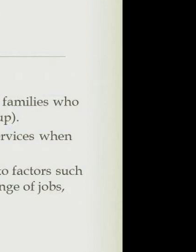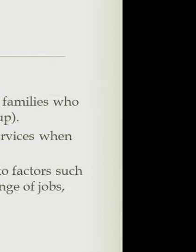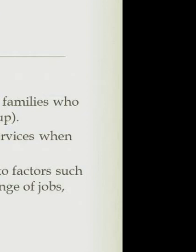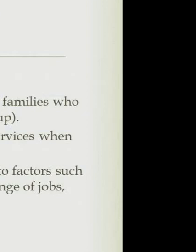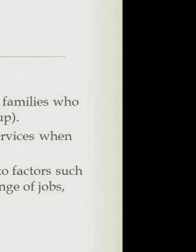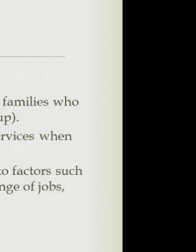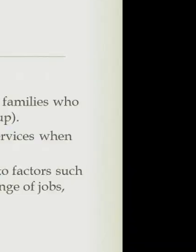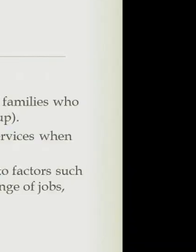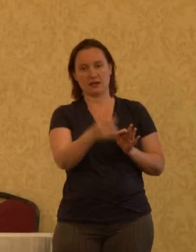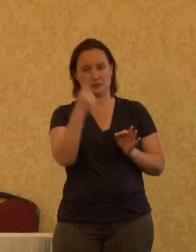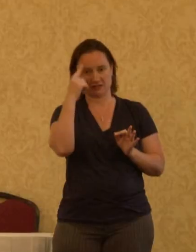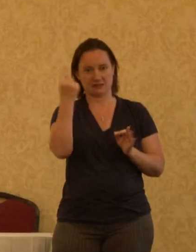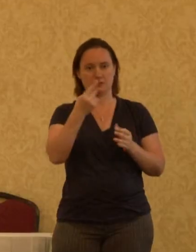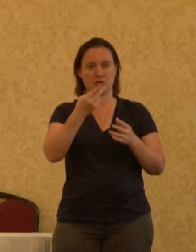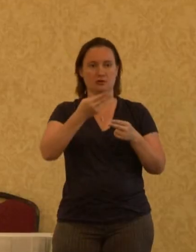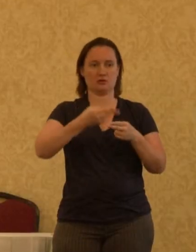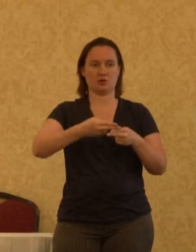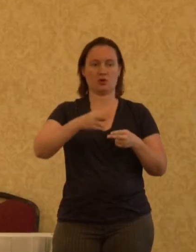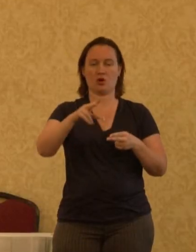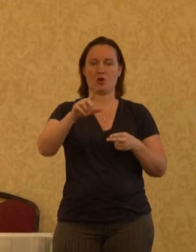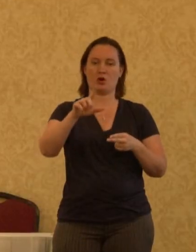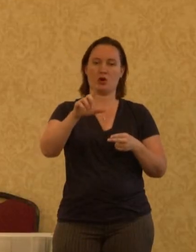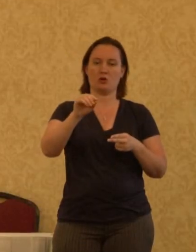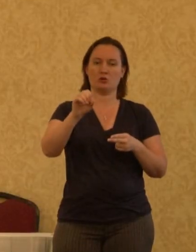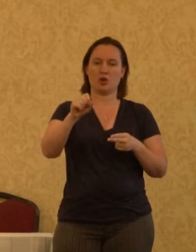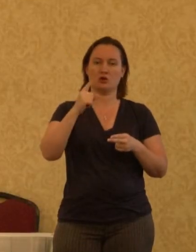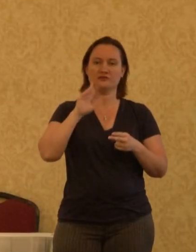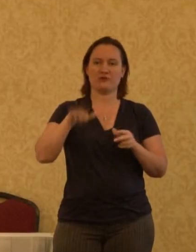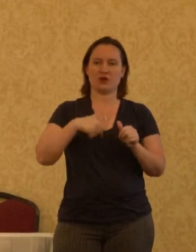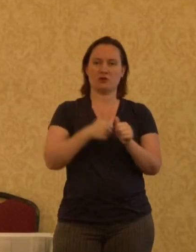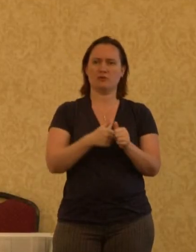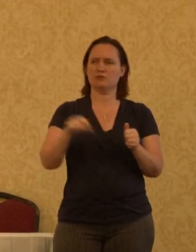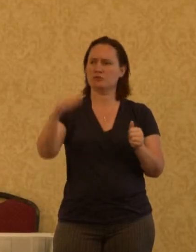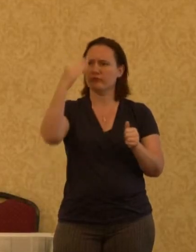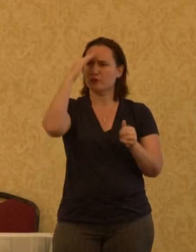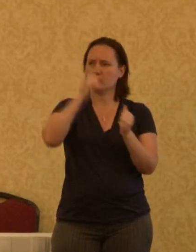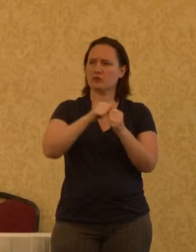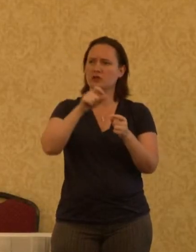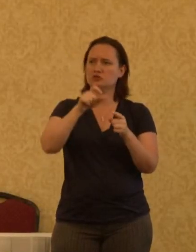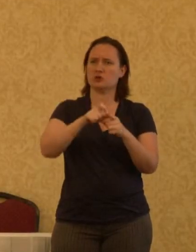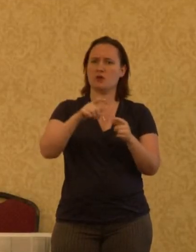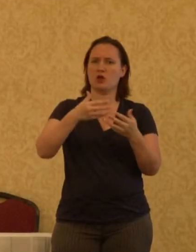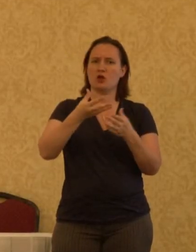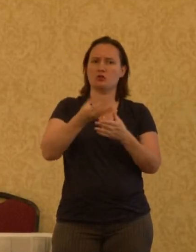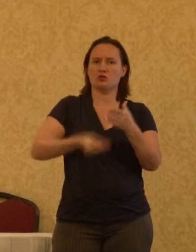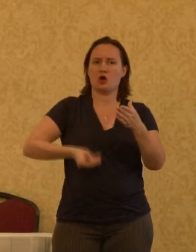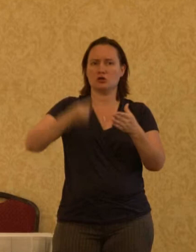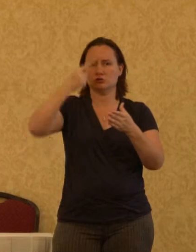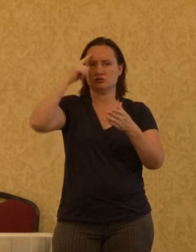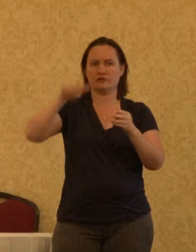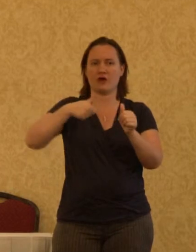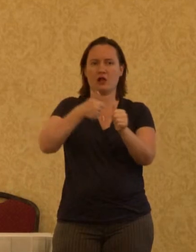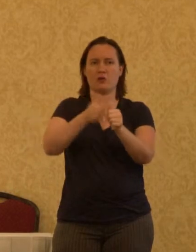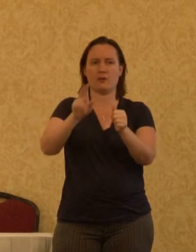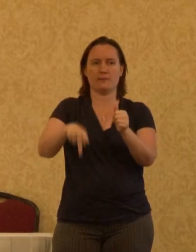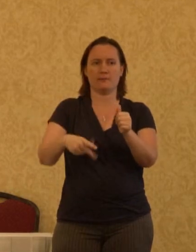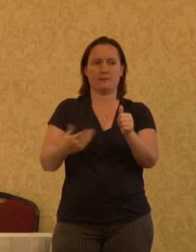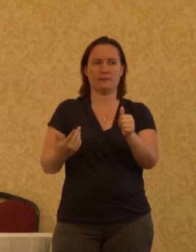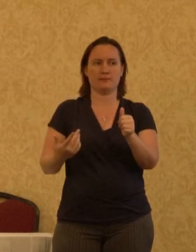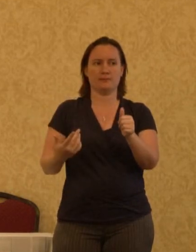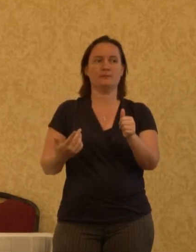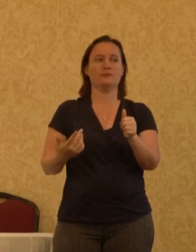delayed because of something called loss to follow-up. Are there people here who are familiar with that term, loss to follow-up?